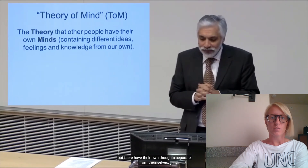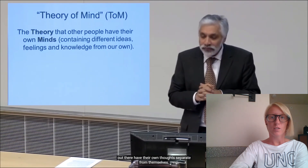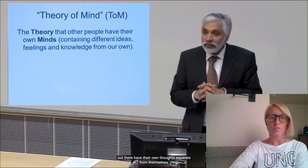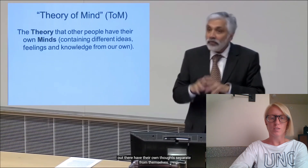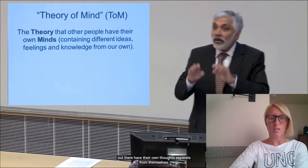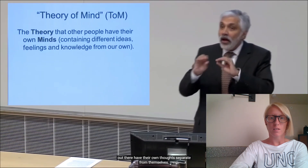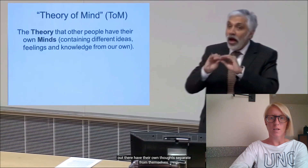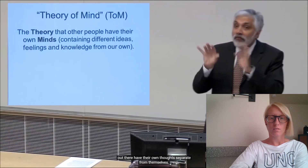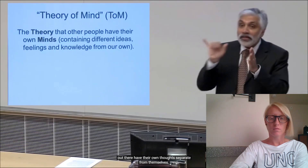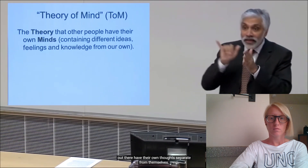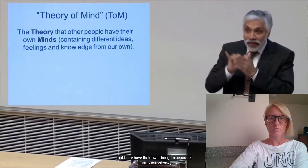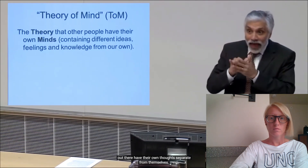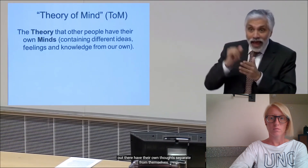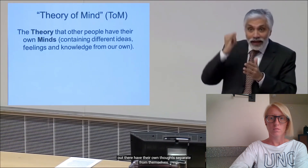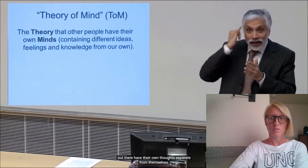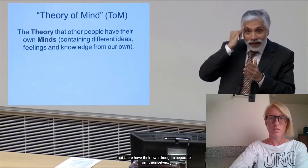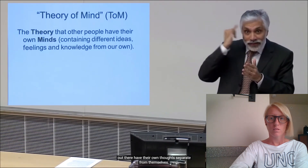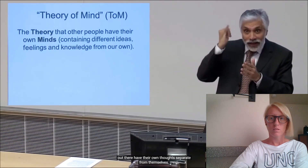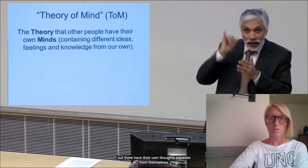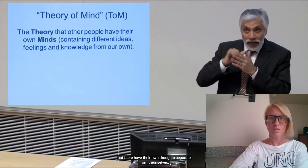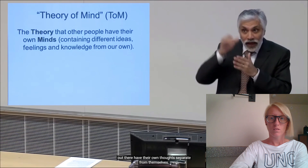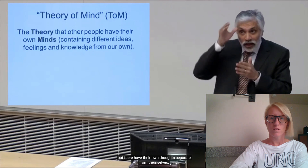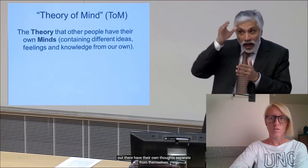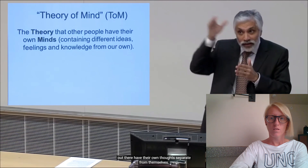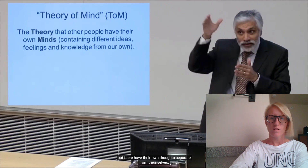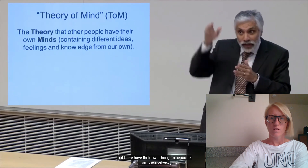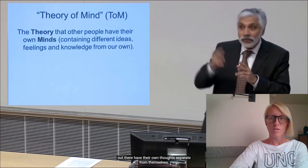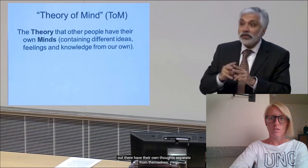own thoughts, separate from themselves.